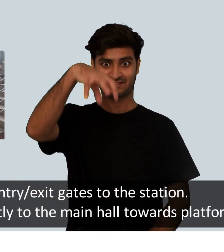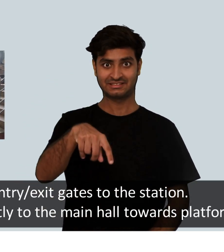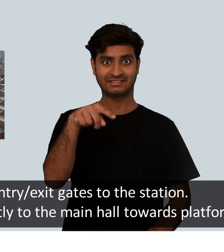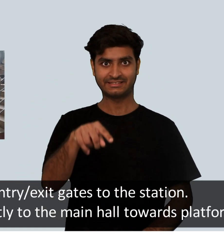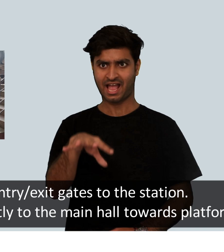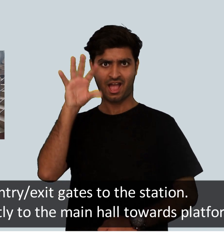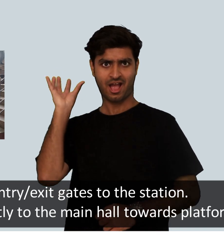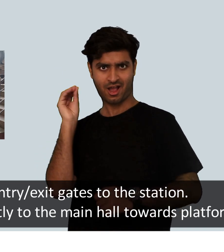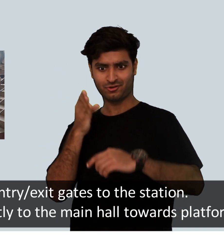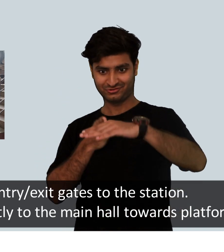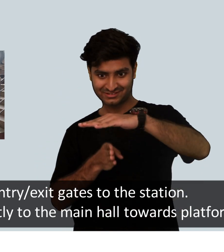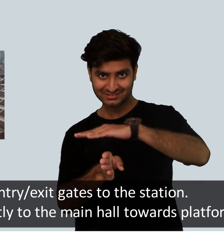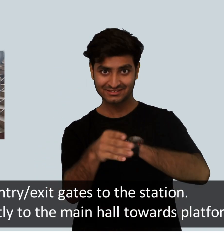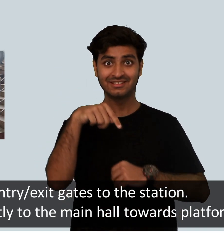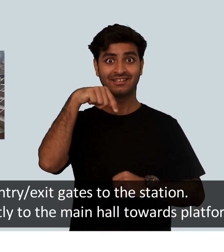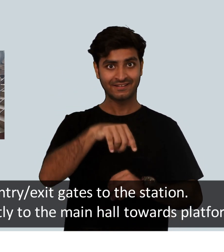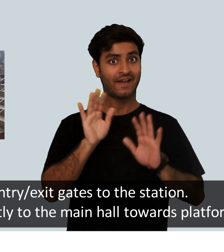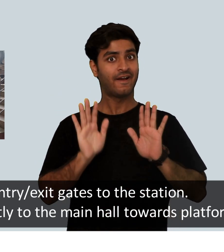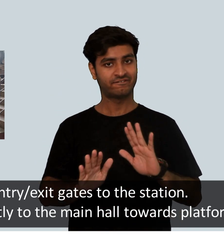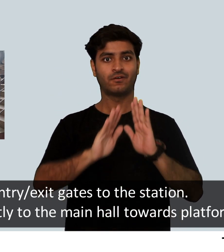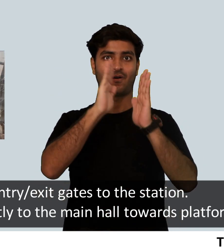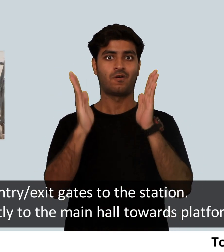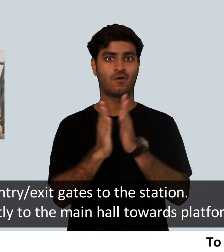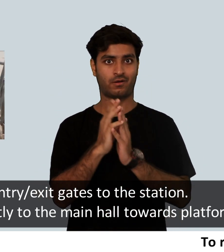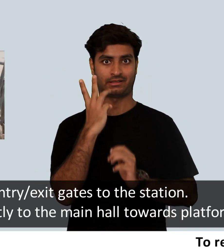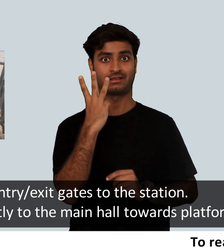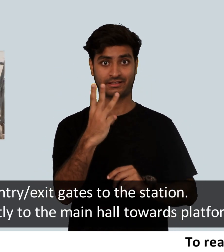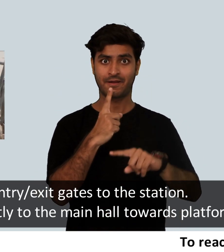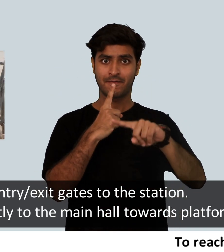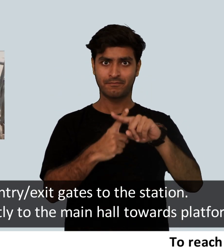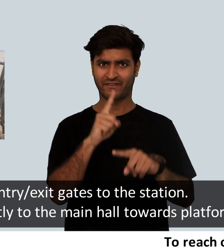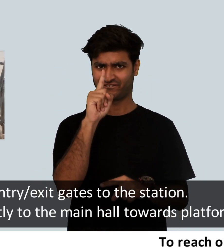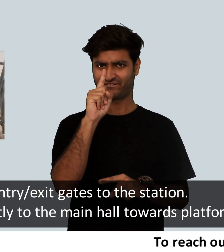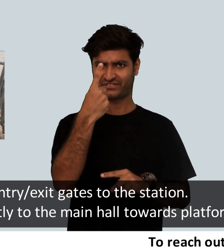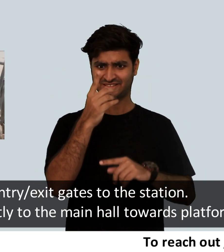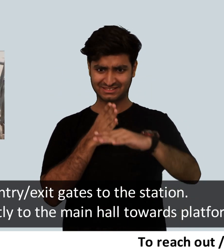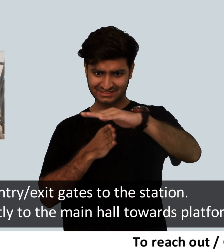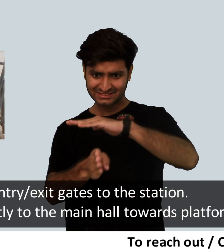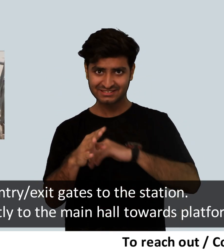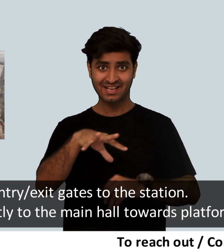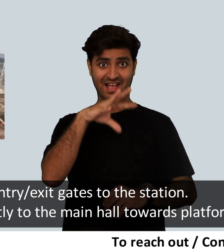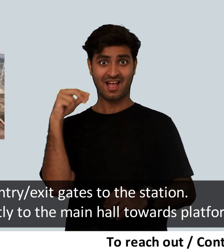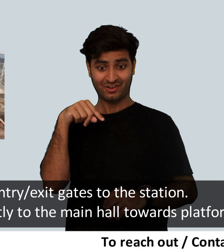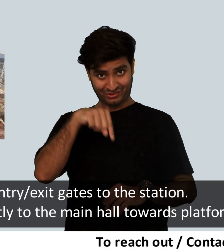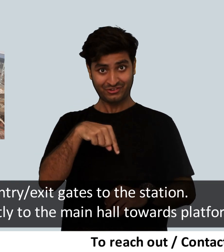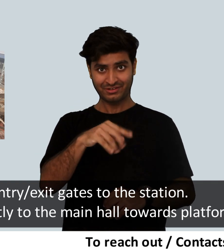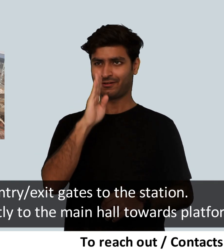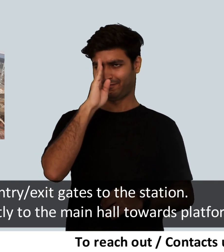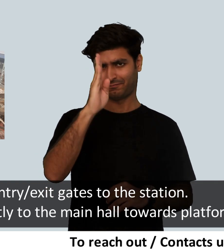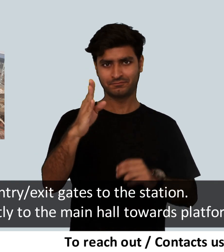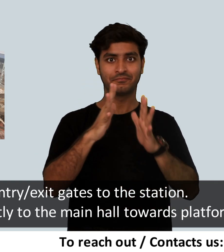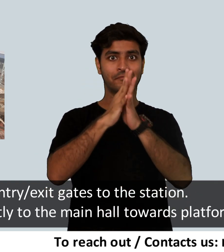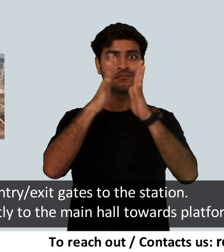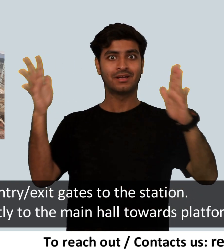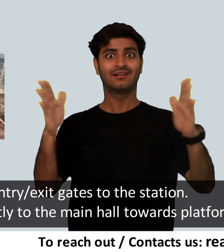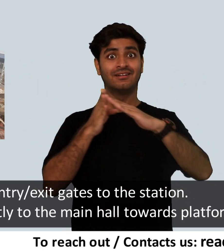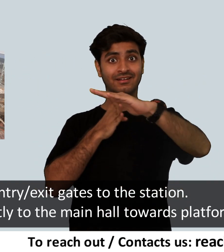There are three entry exit gates to the station. One entry exit leads directly to the main hall towards